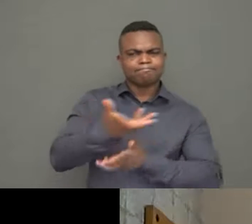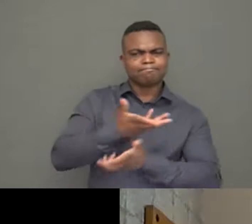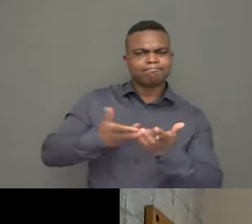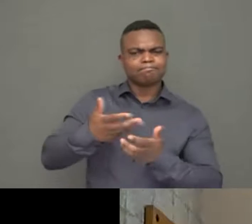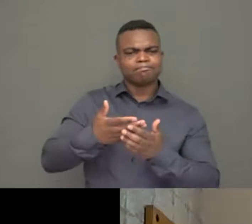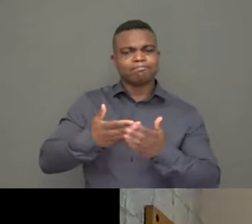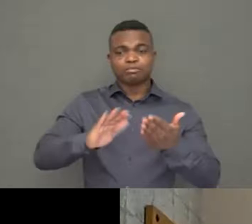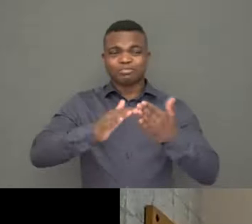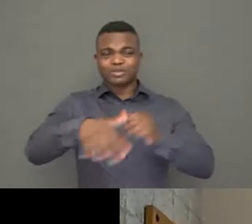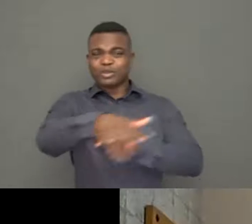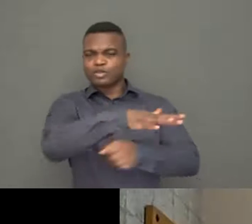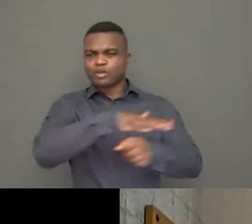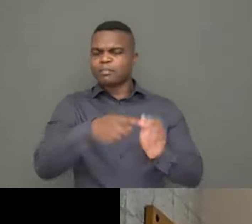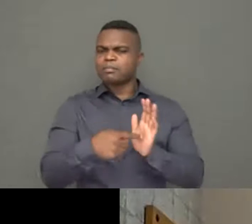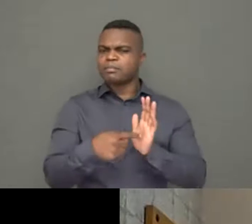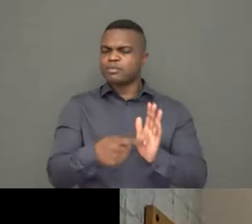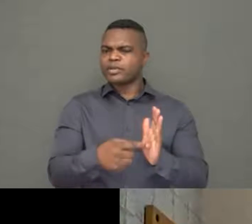in their work?